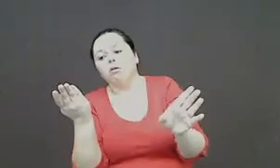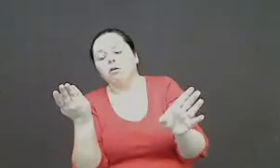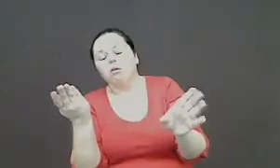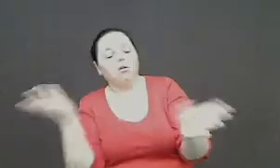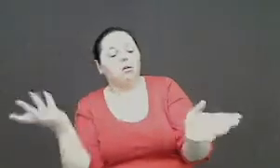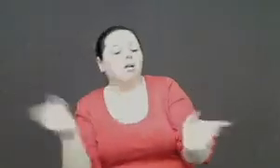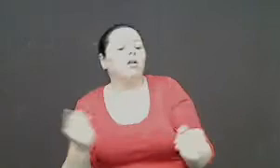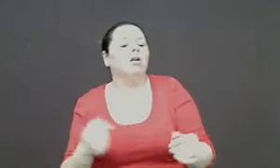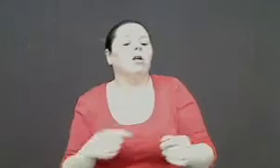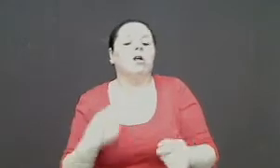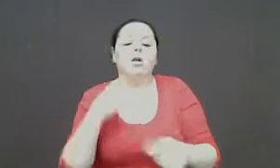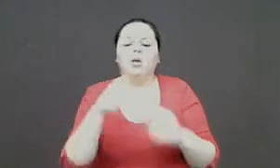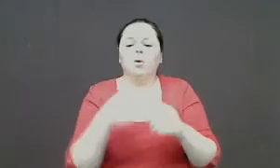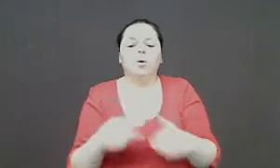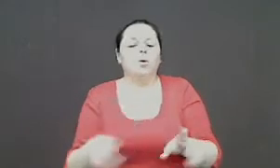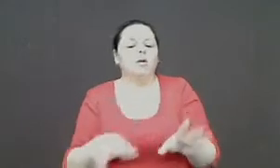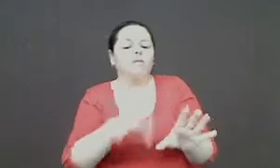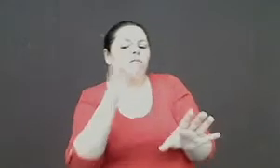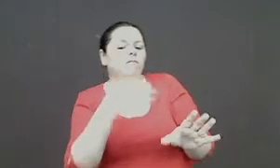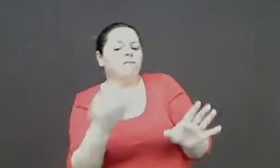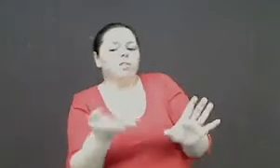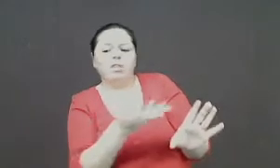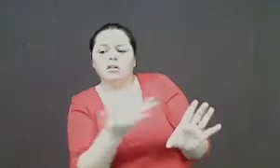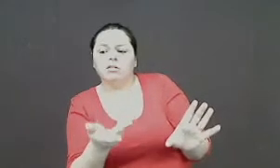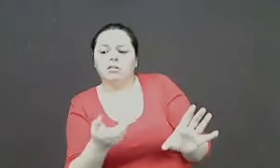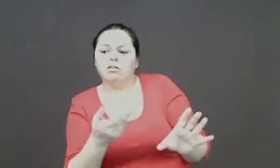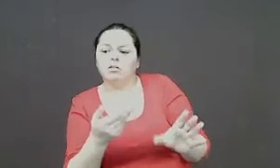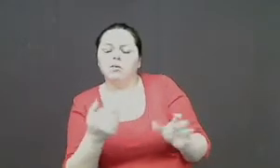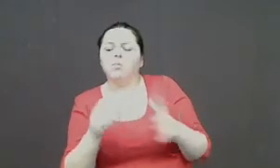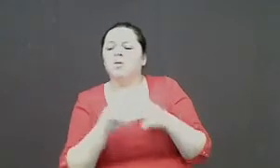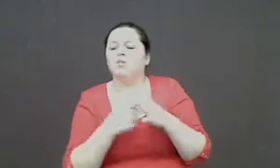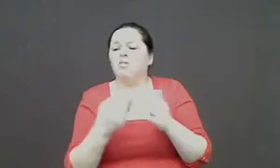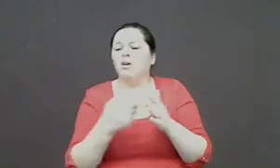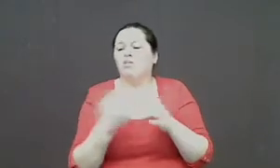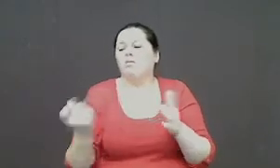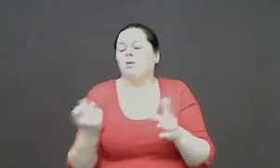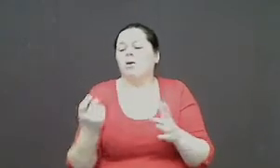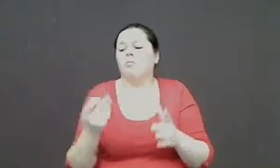locate things, we almost always start from some known location,